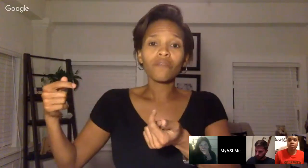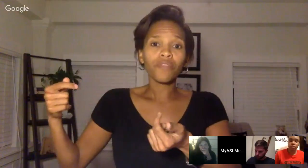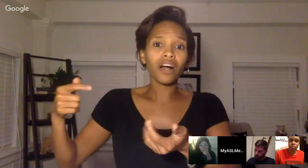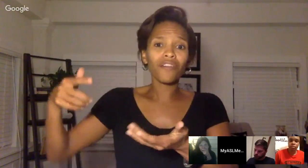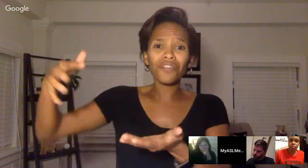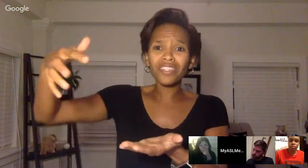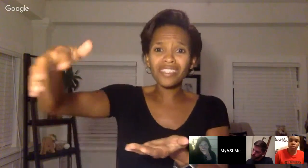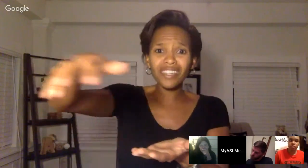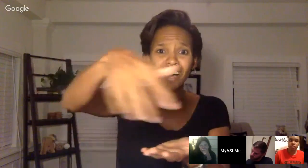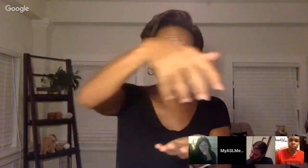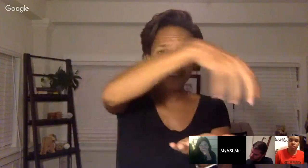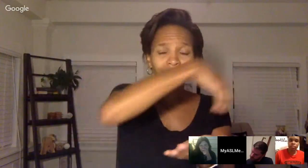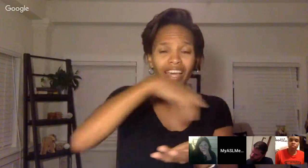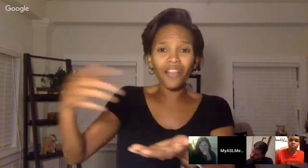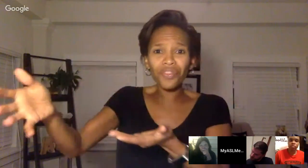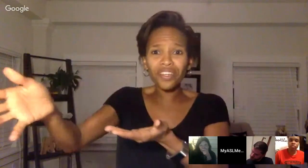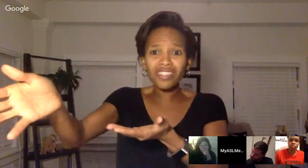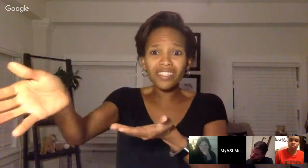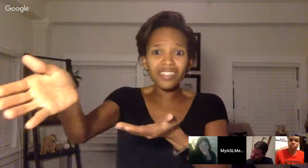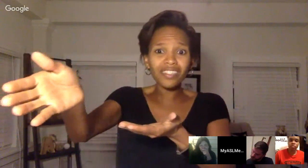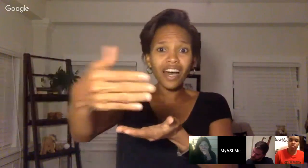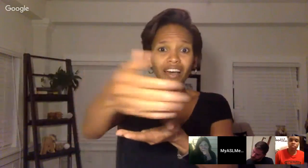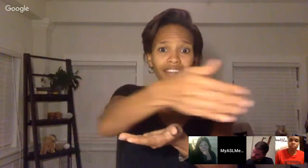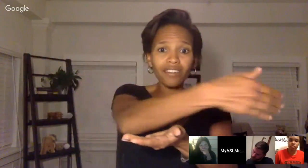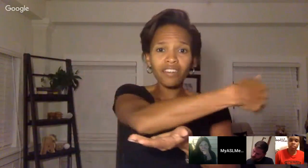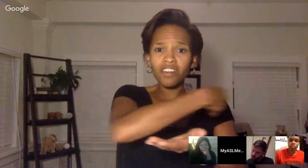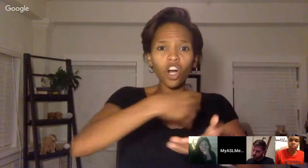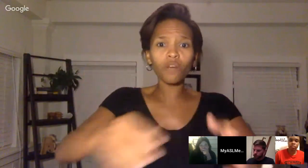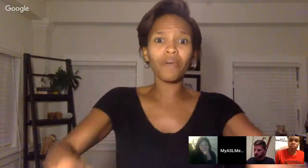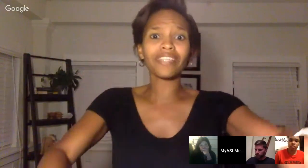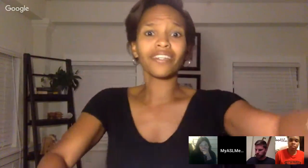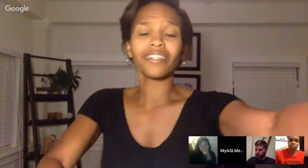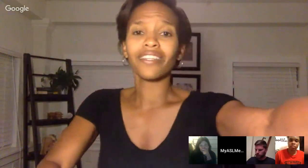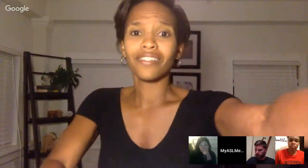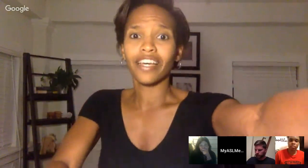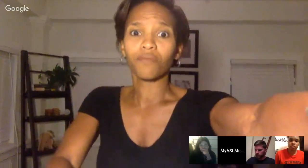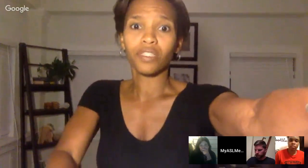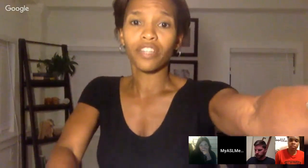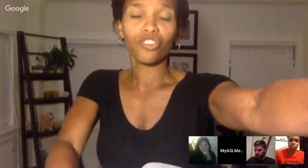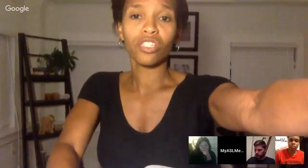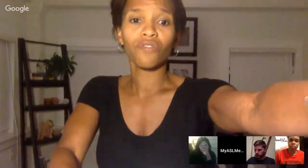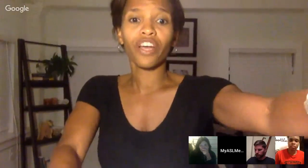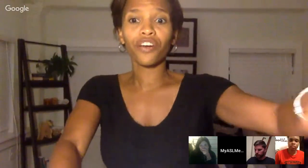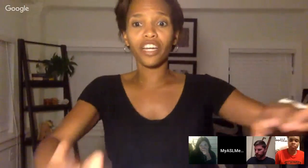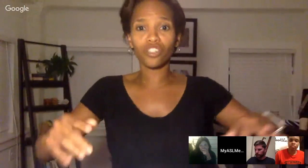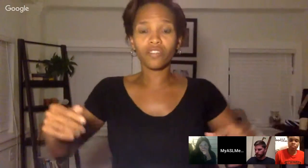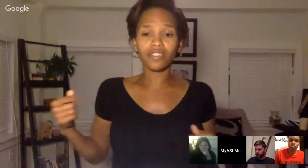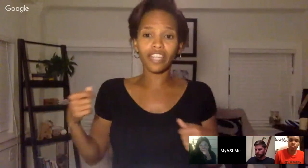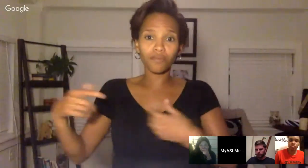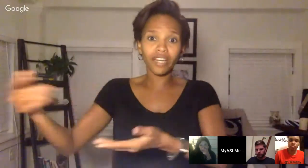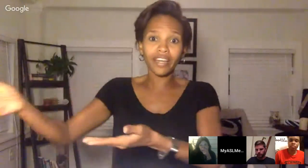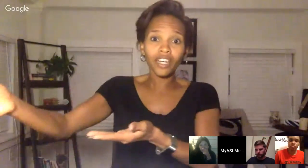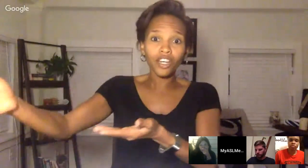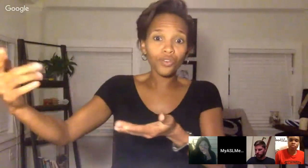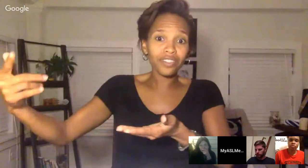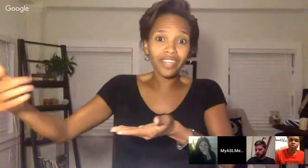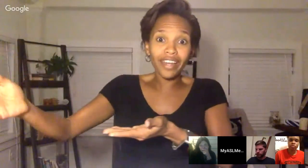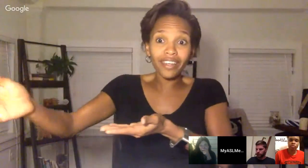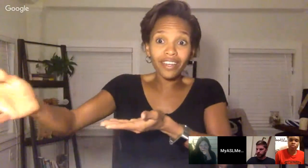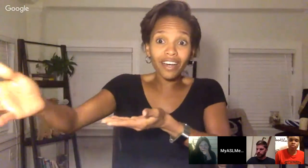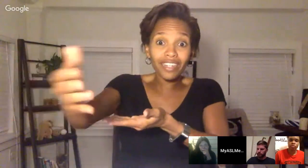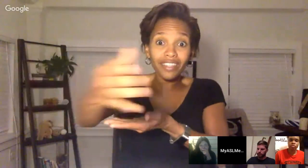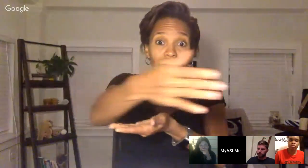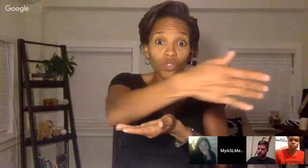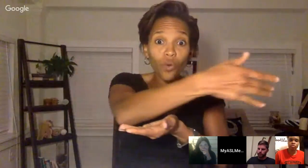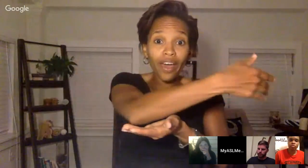how this sign and this sign are basically the same sign, just a variation of the same sign. You can sign